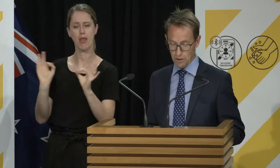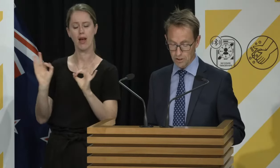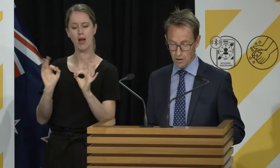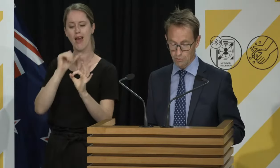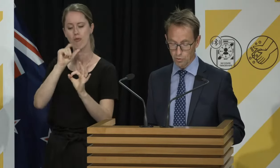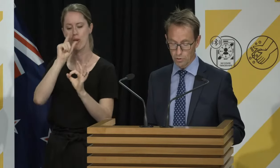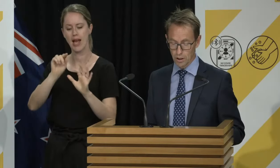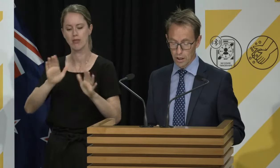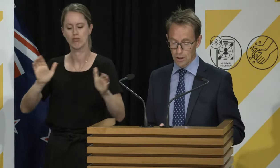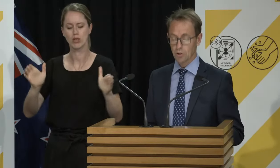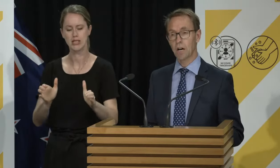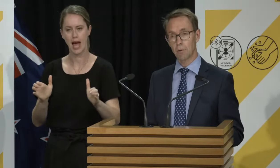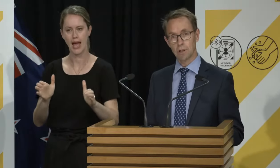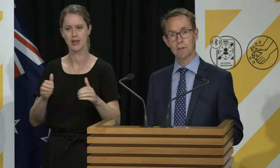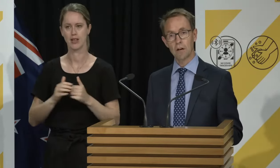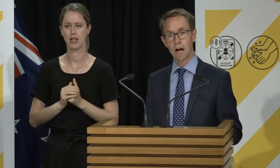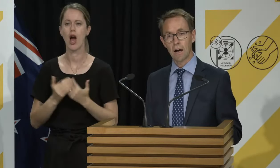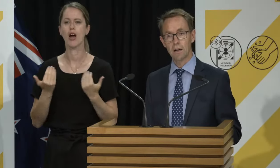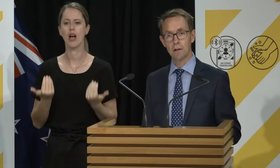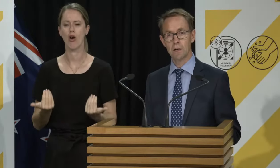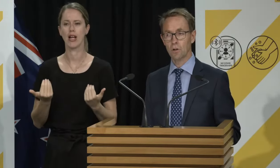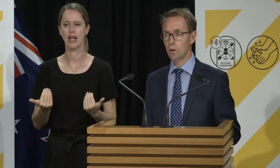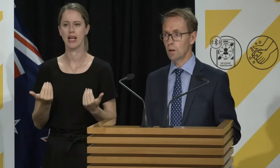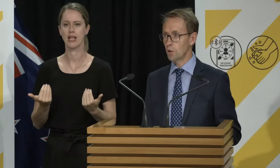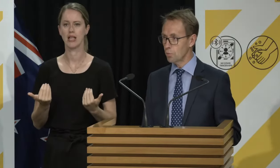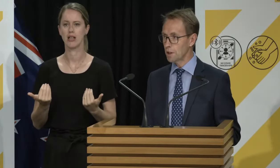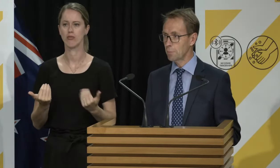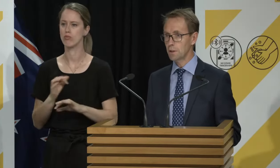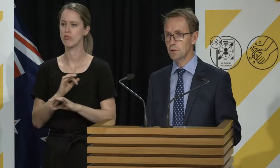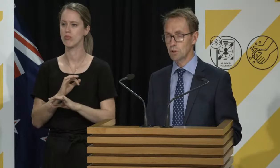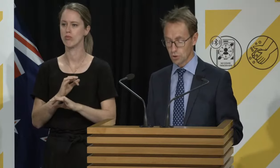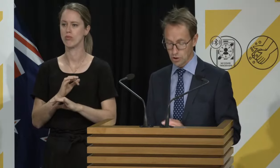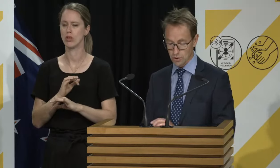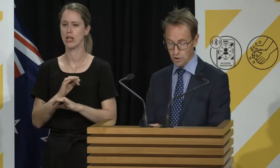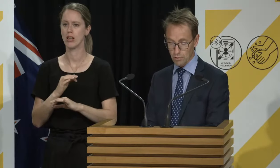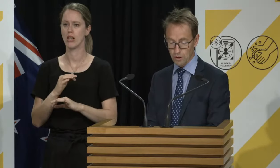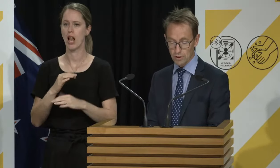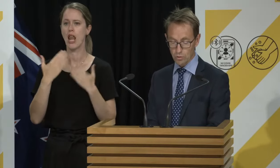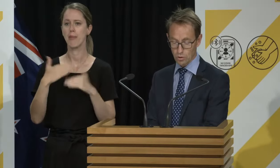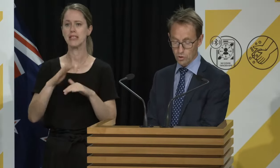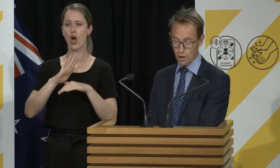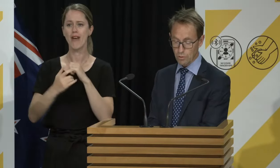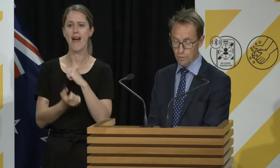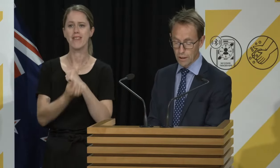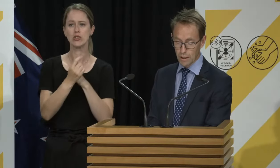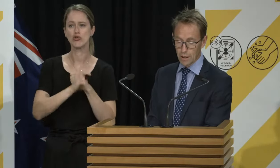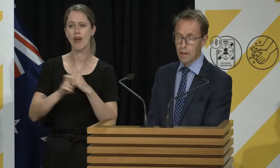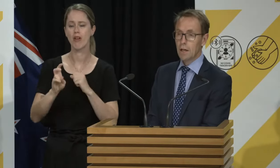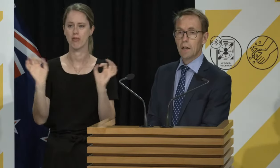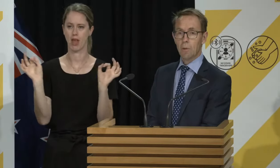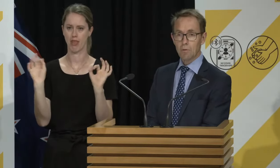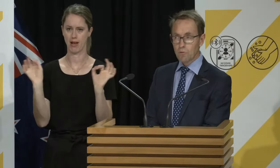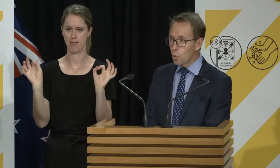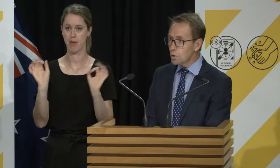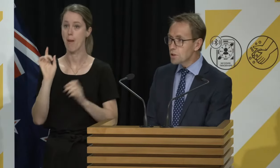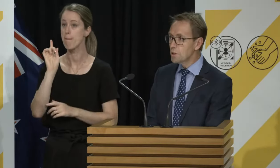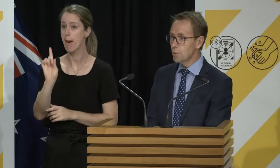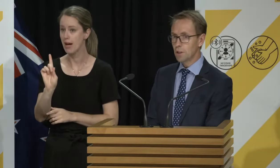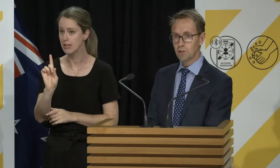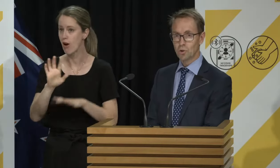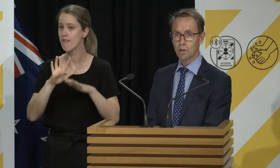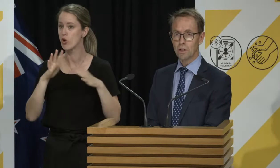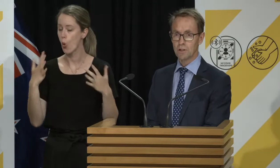any events going forward. So currently there are no recommended restrictions on events or on travel. However, of